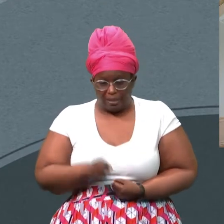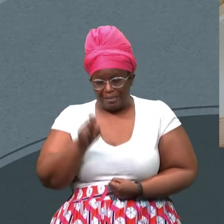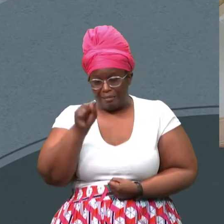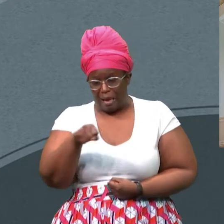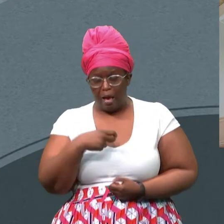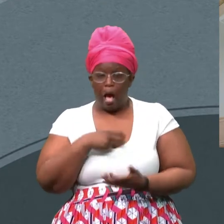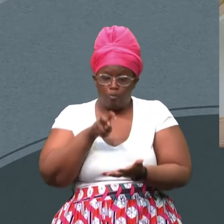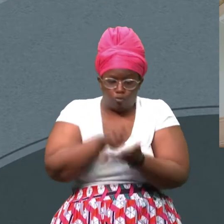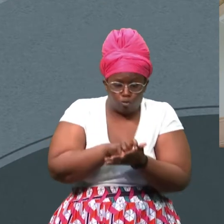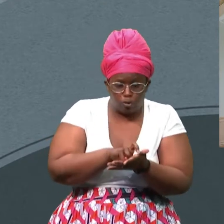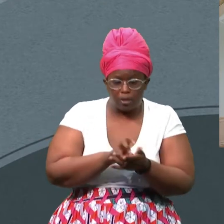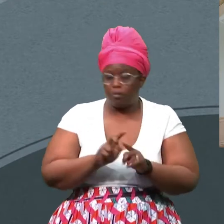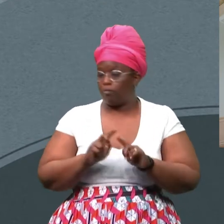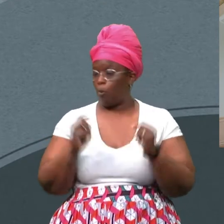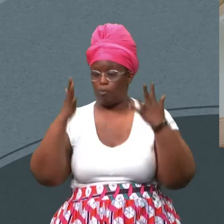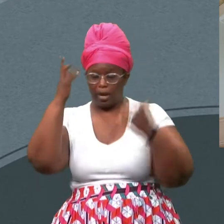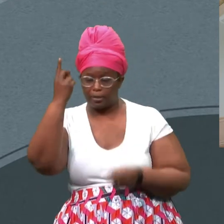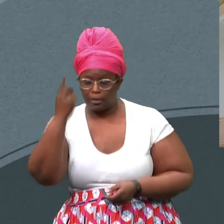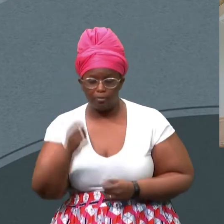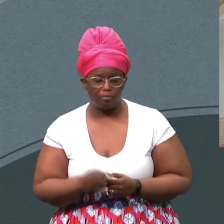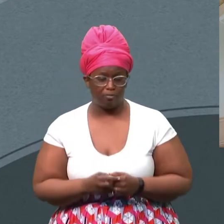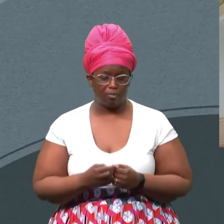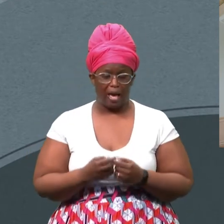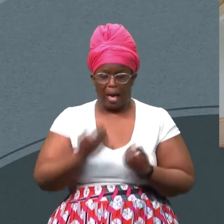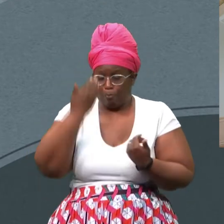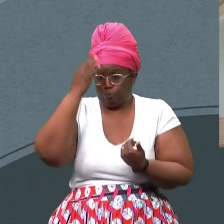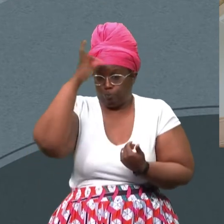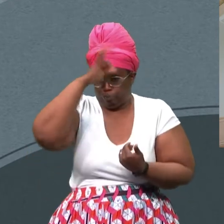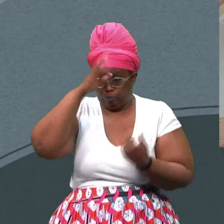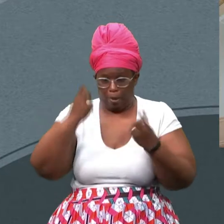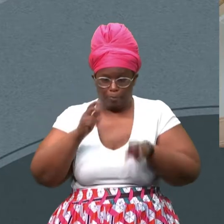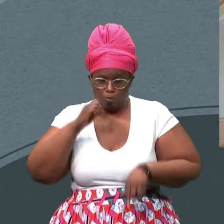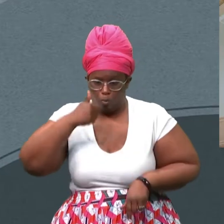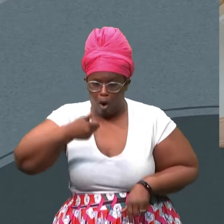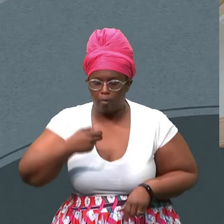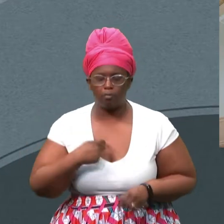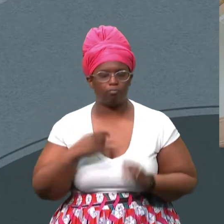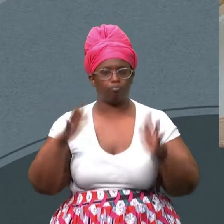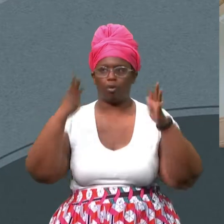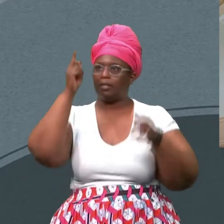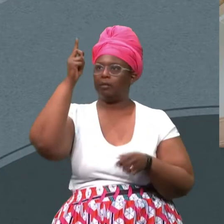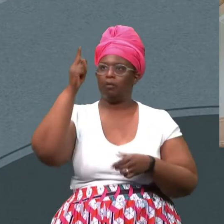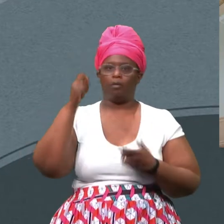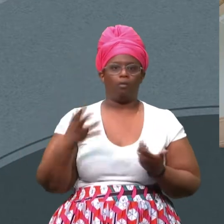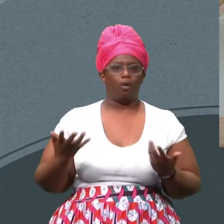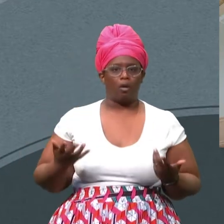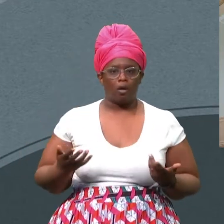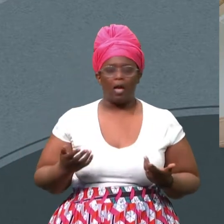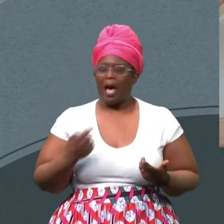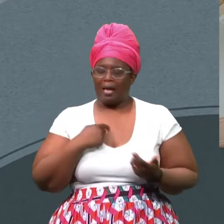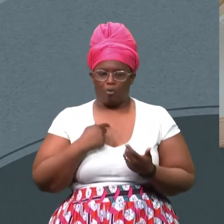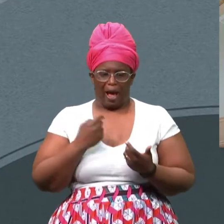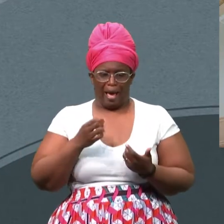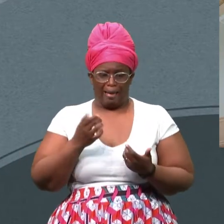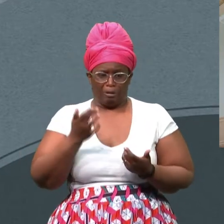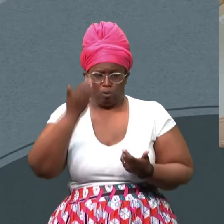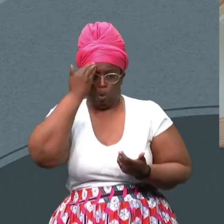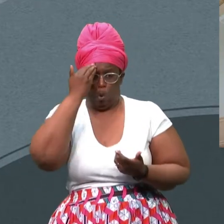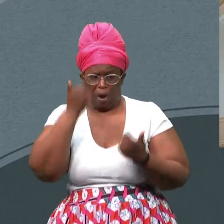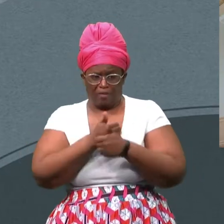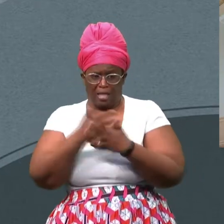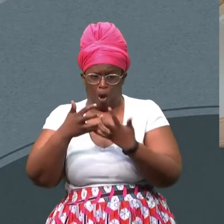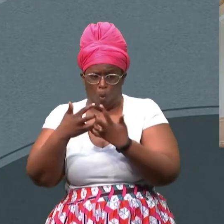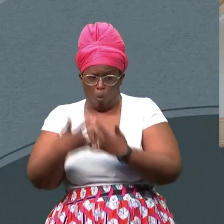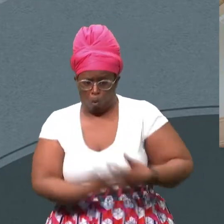him. I might not know what tomorrow's going to bring. I'm still going to praise him. I don't have any guarantees that it's all going to work out like I want them to